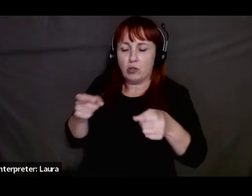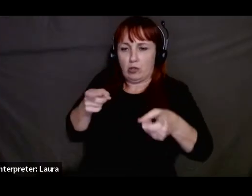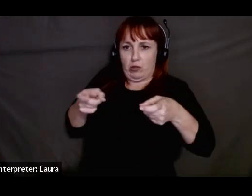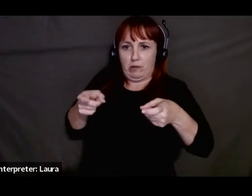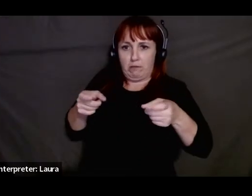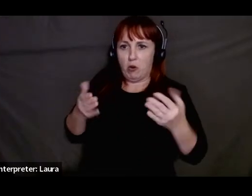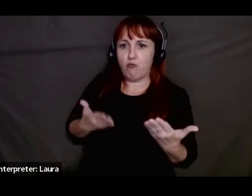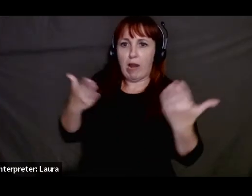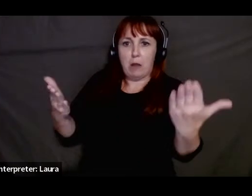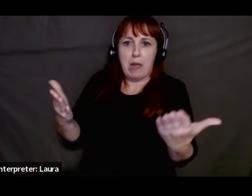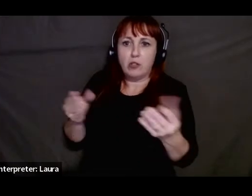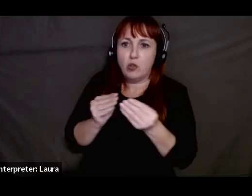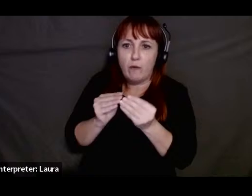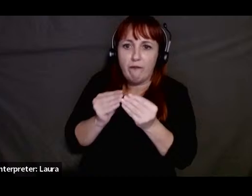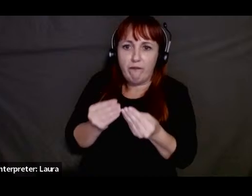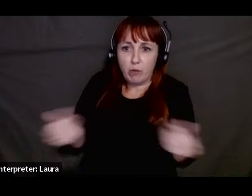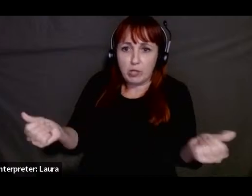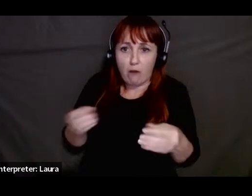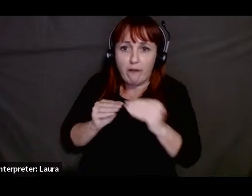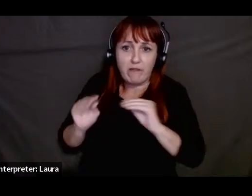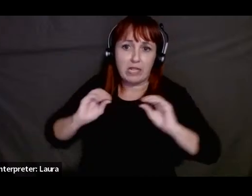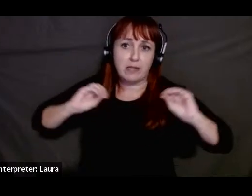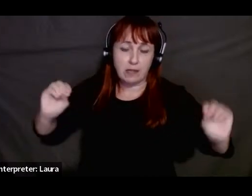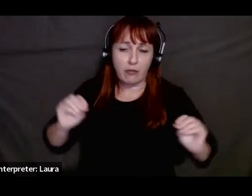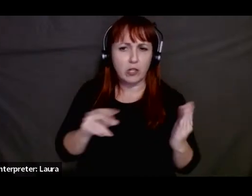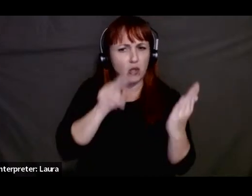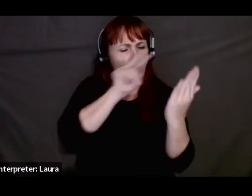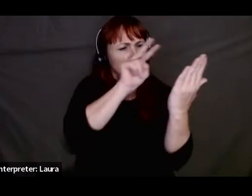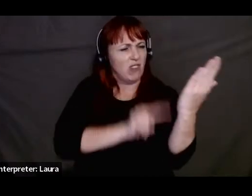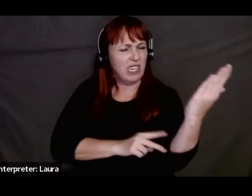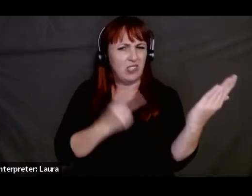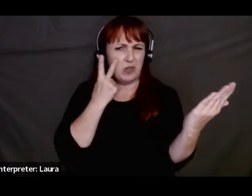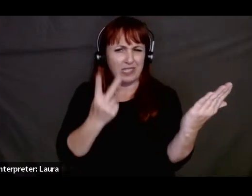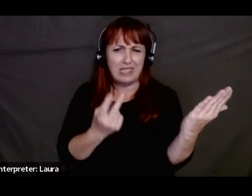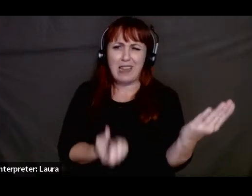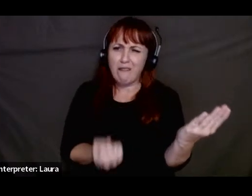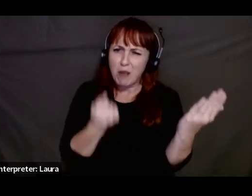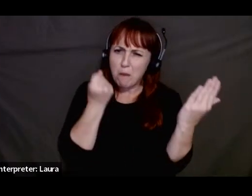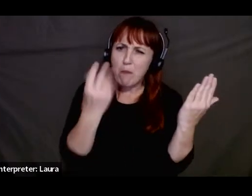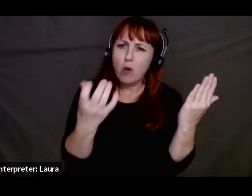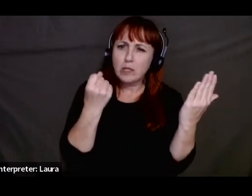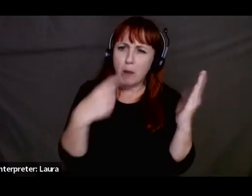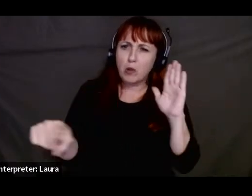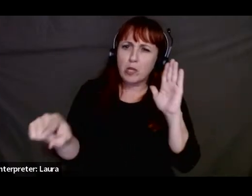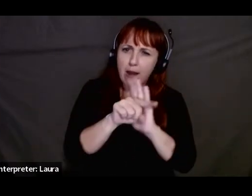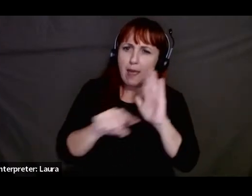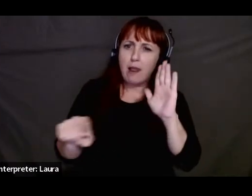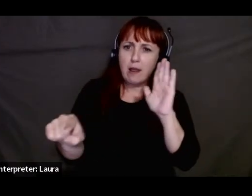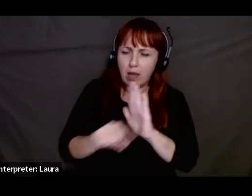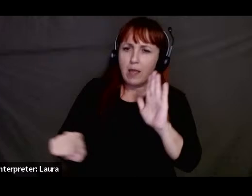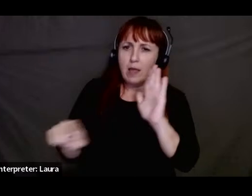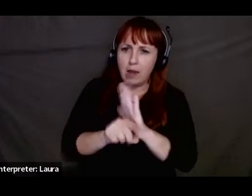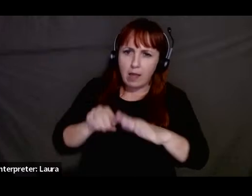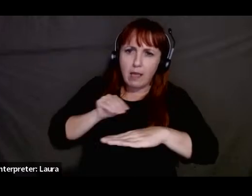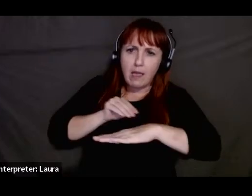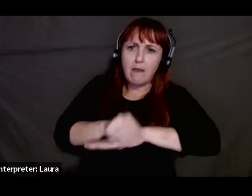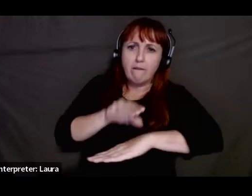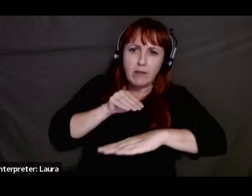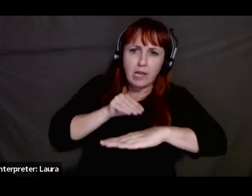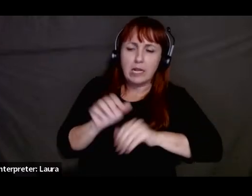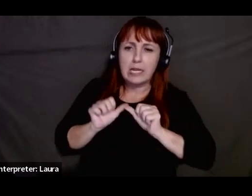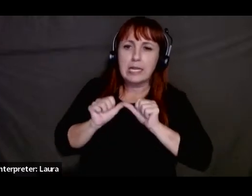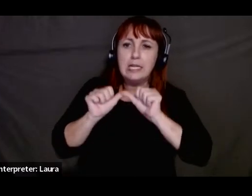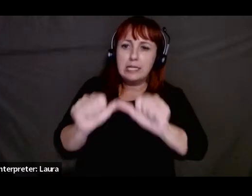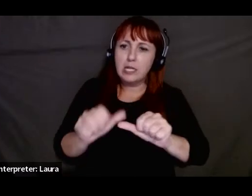the fine print of each of these sections, the reader can gather that there are a multitude of adverse impacts that would continue as a result